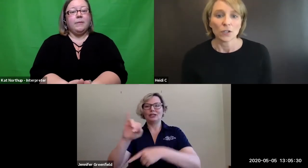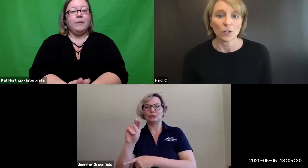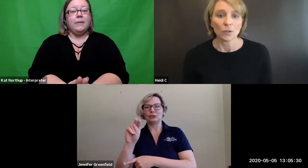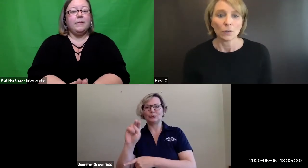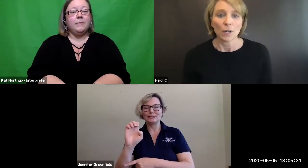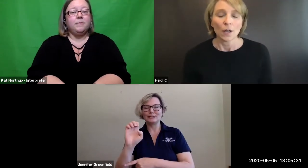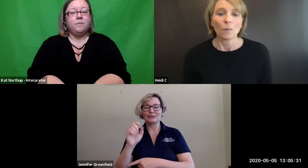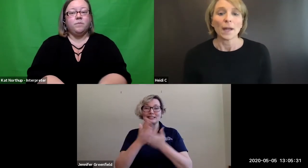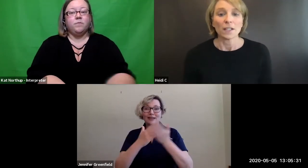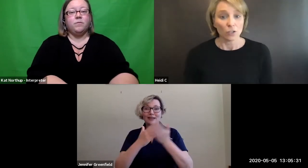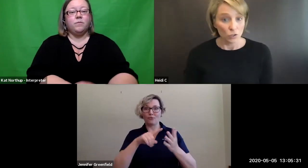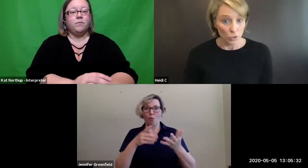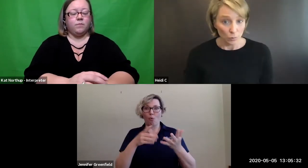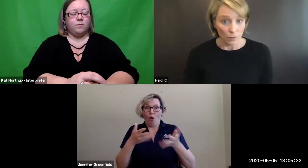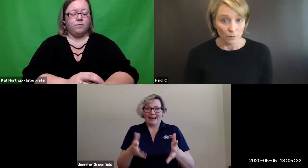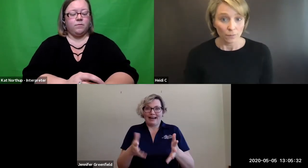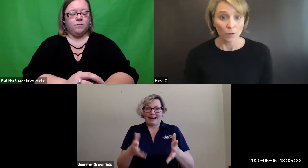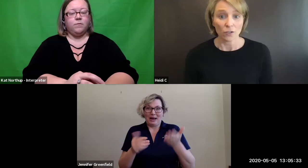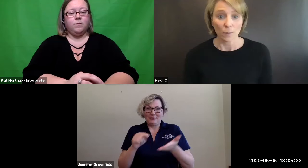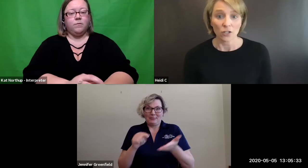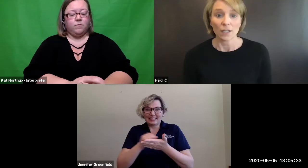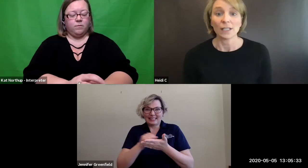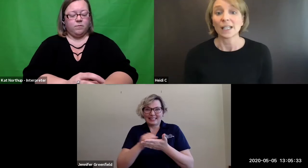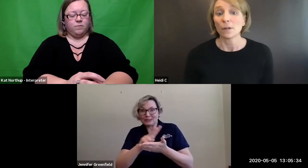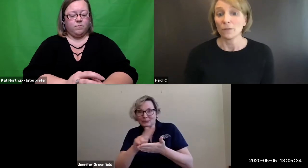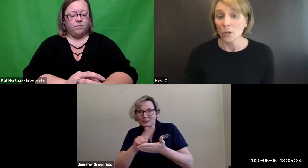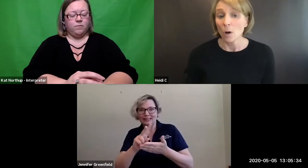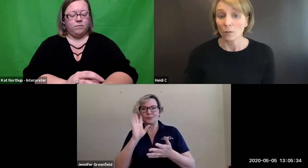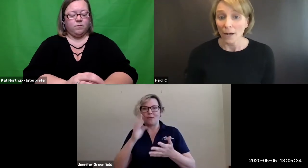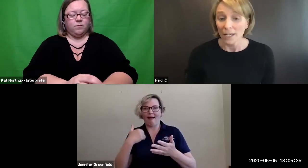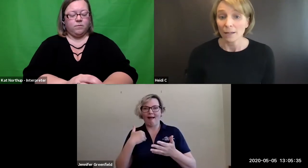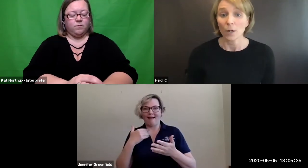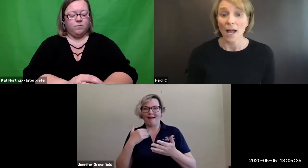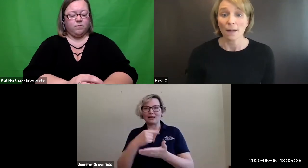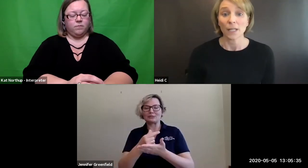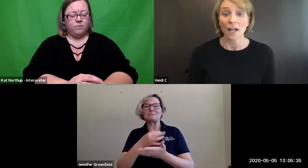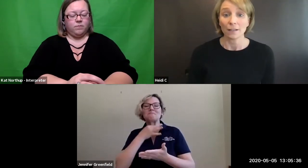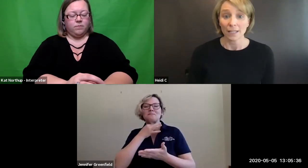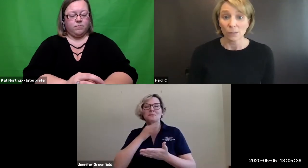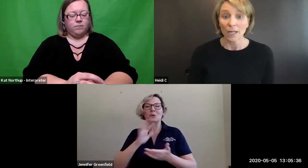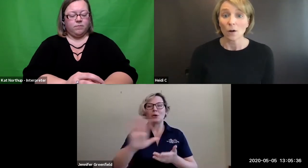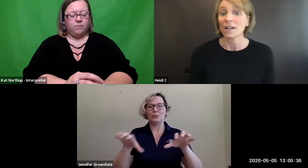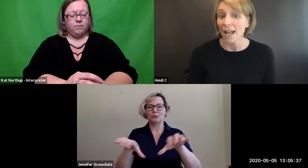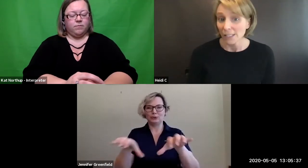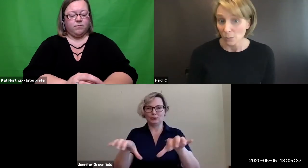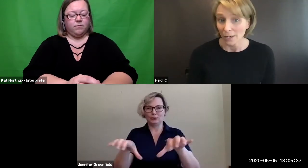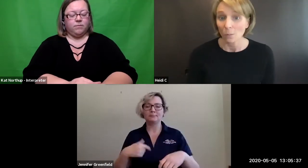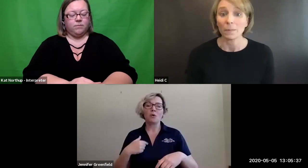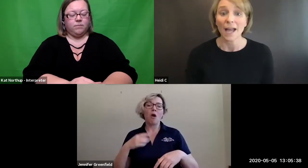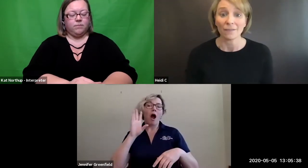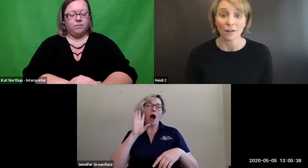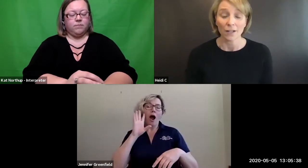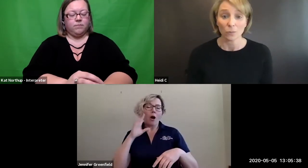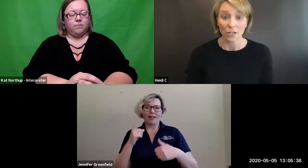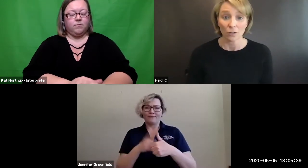tend to wait until June for graduation. Some of you already, perhaps either this week or next week, will